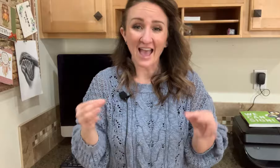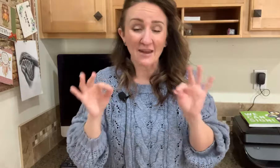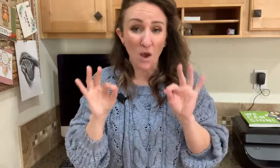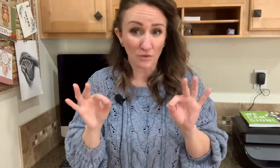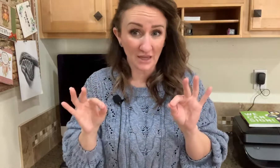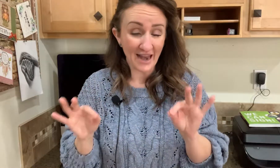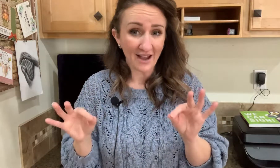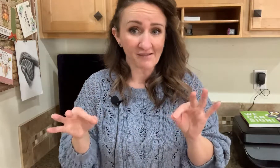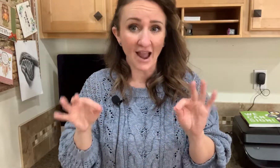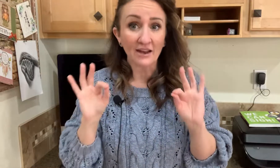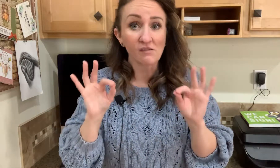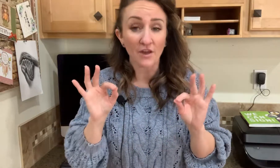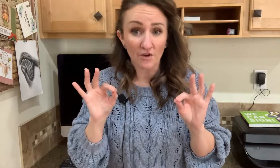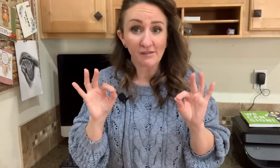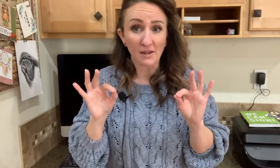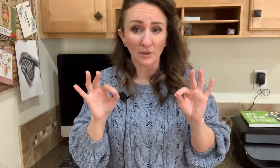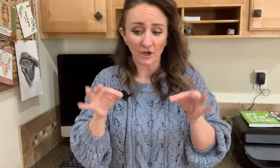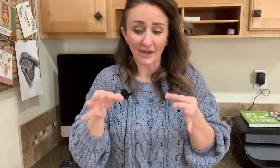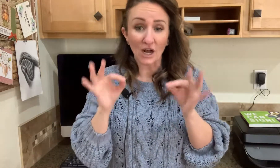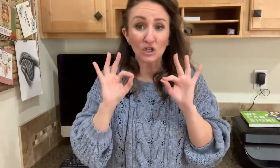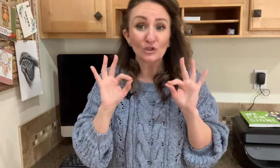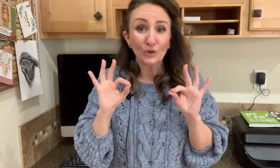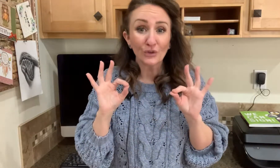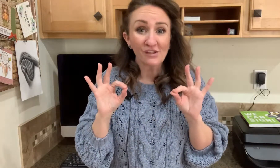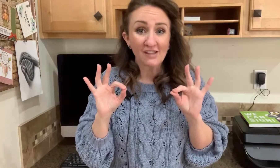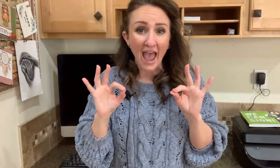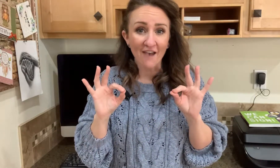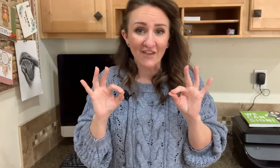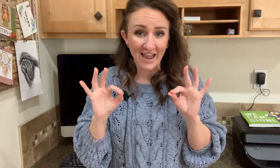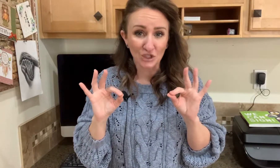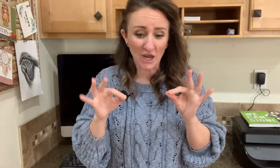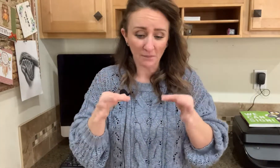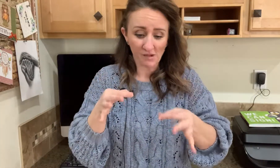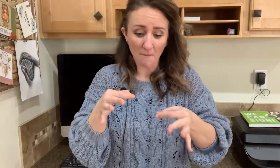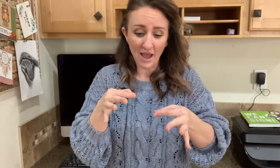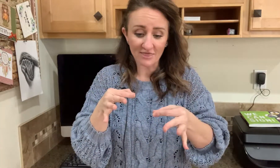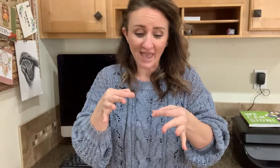Now, the next sign is very similar. It also uses the F hand shapes, but they